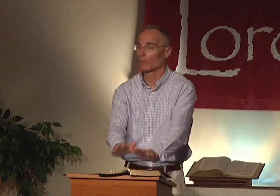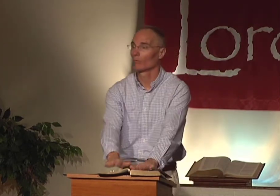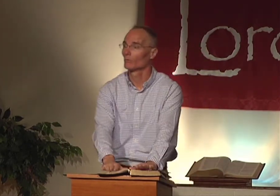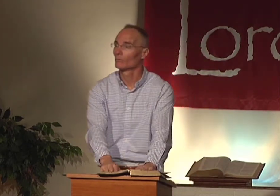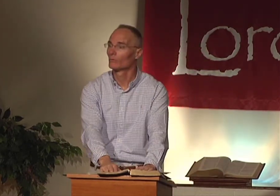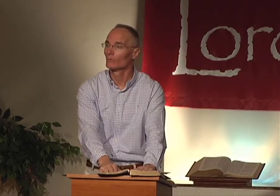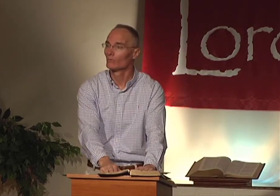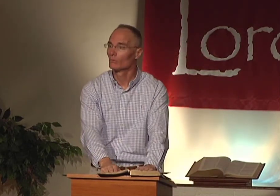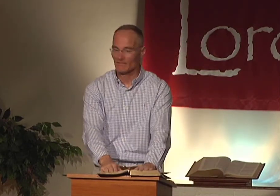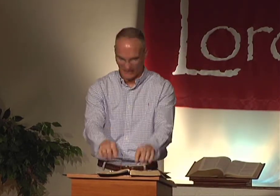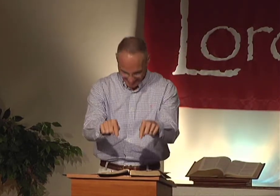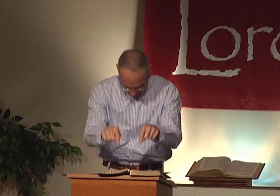Believing in the Bible,